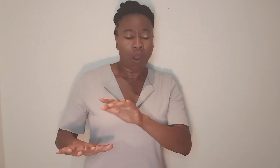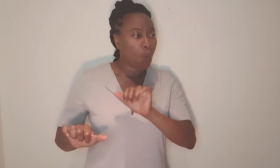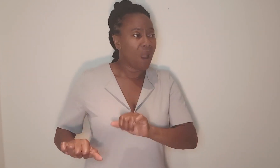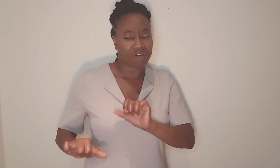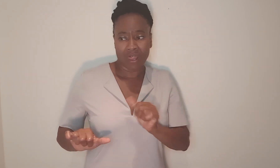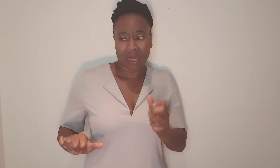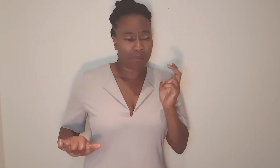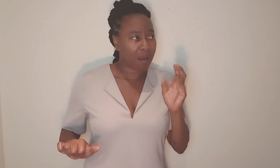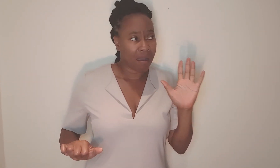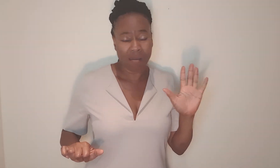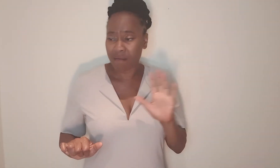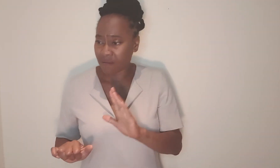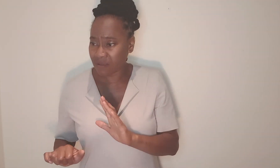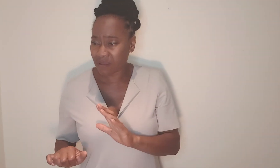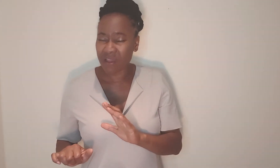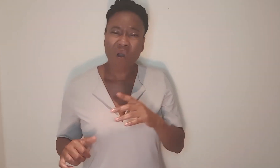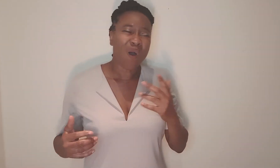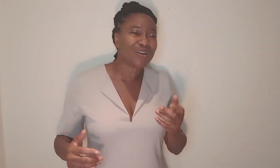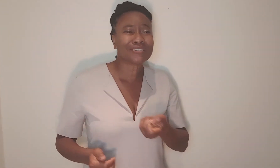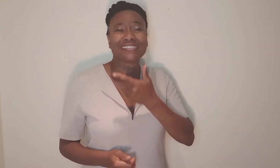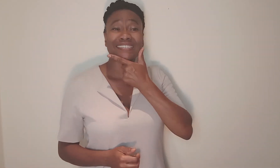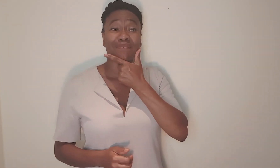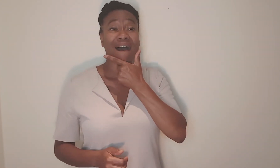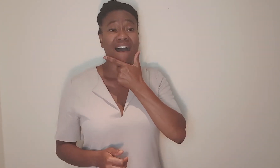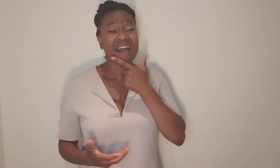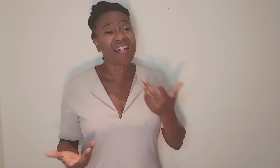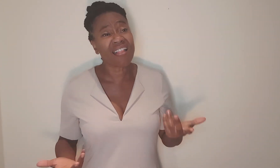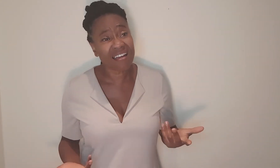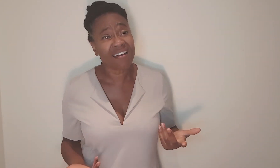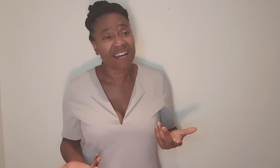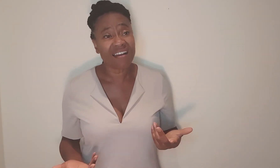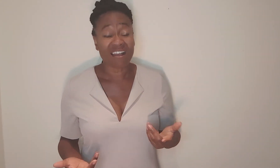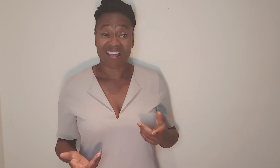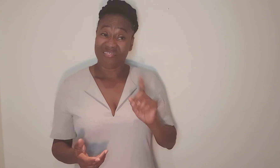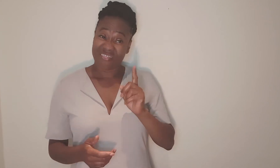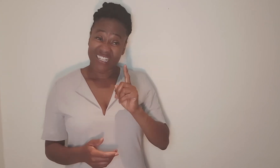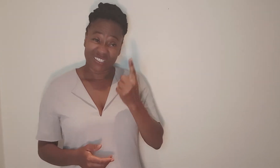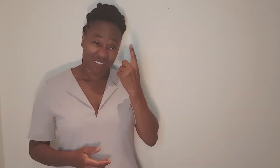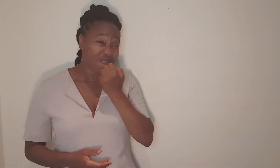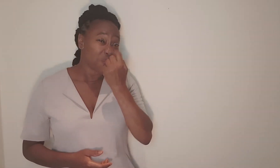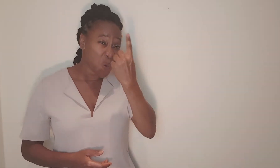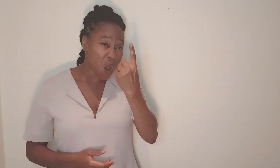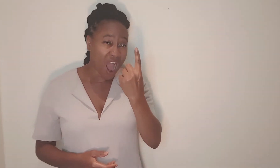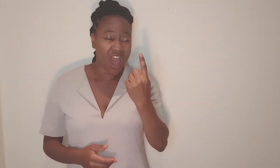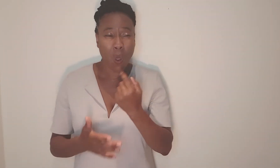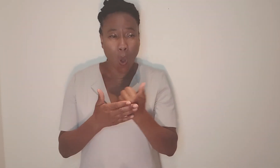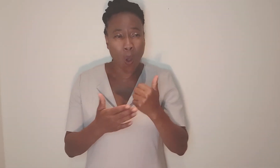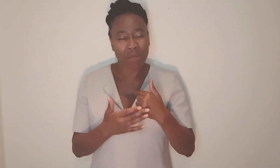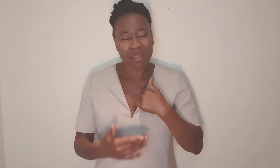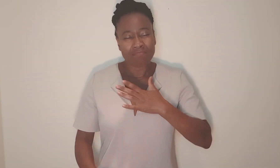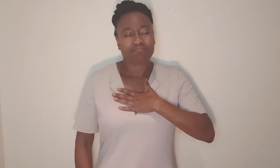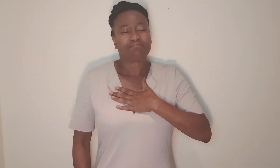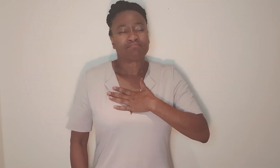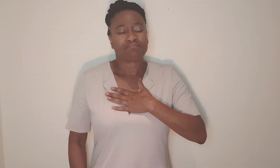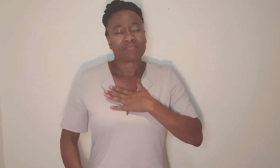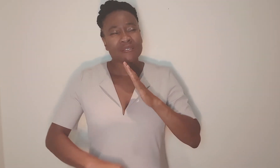or to smile. And that's the one that always gets me. Time to smile.